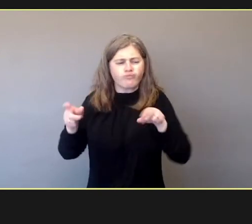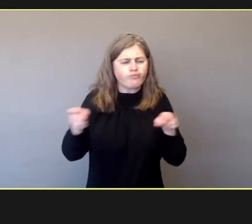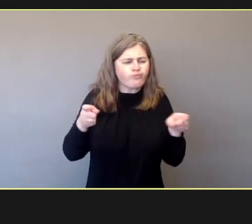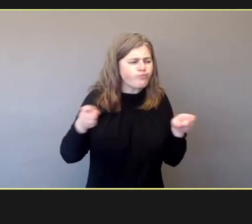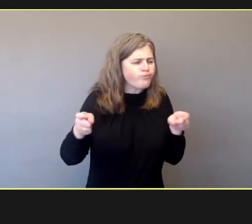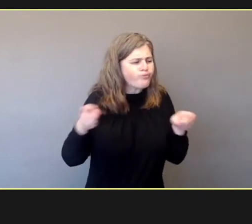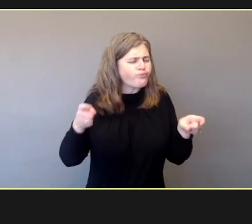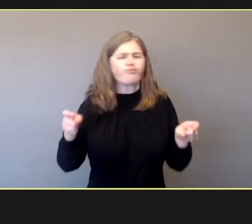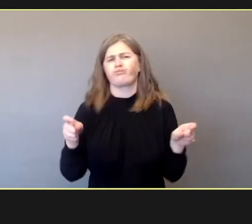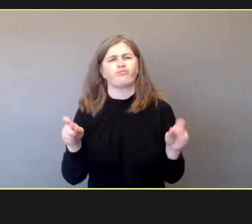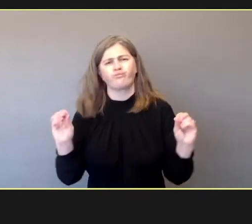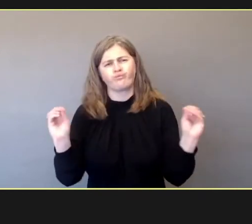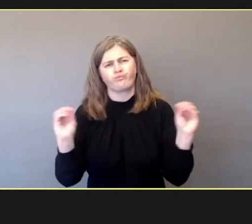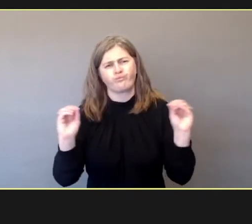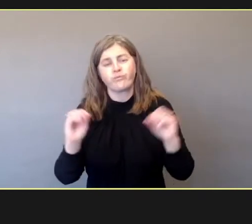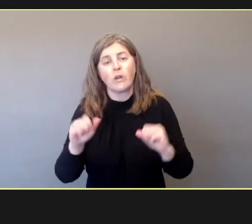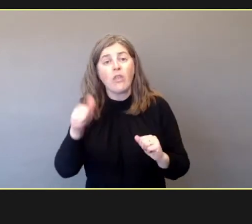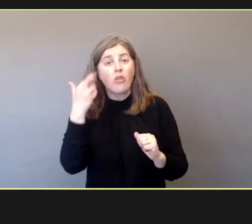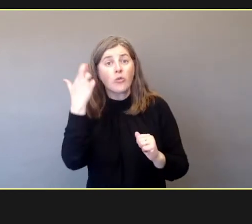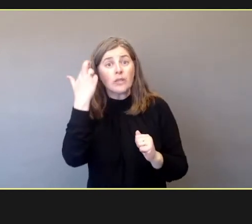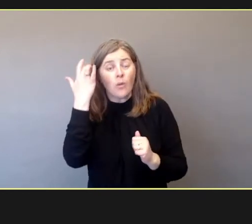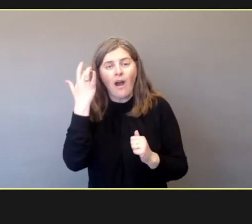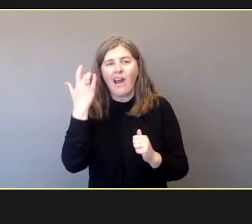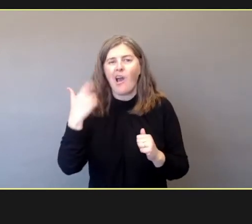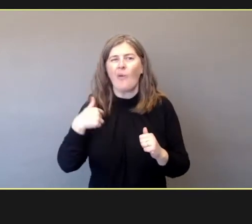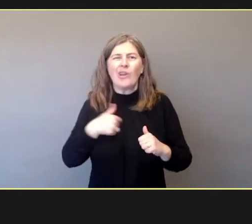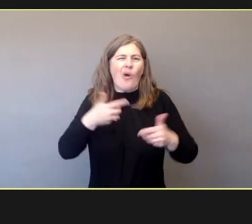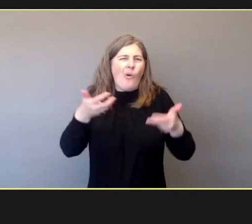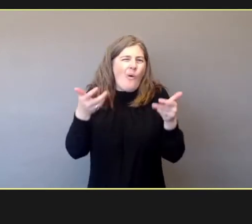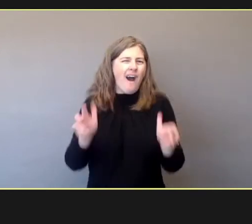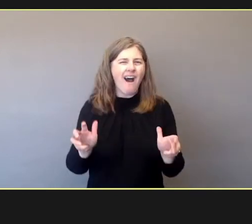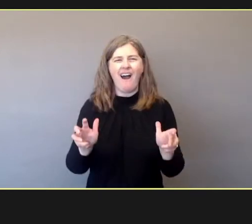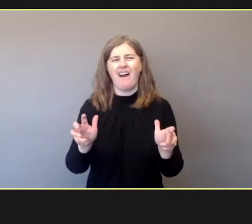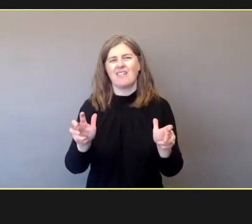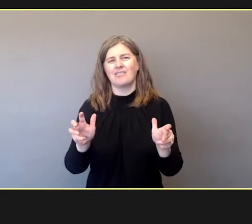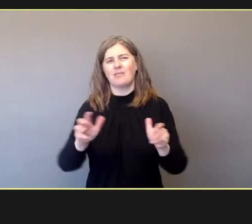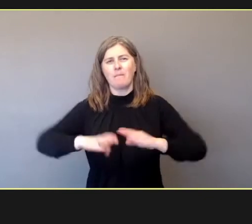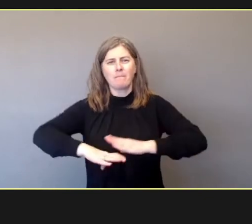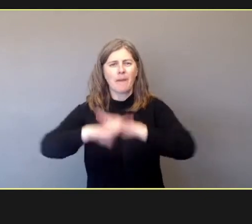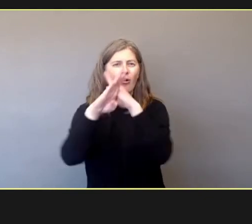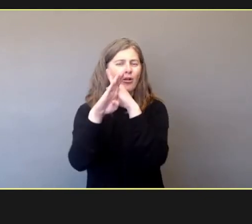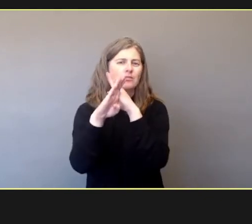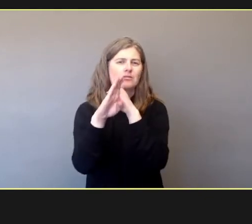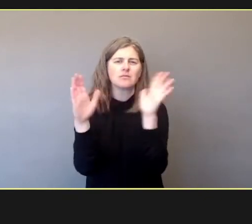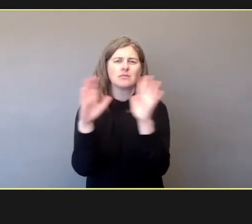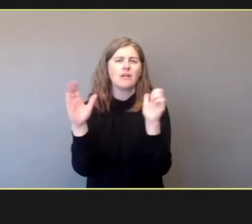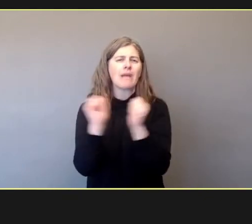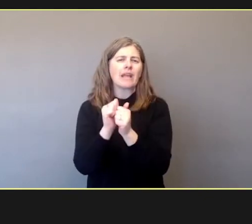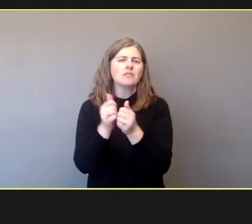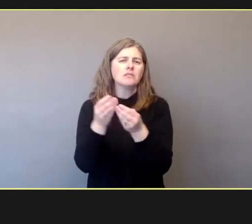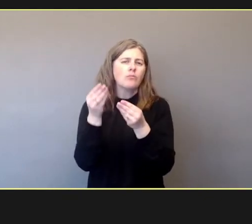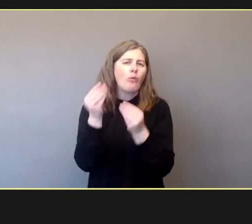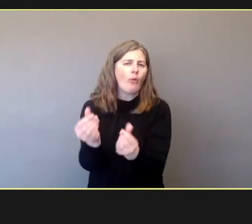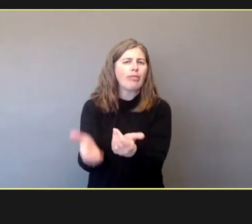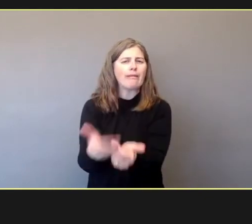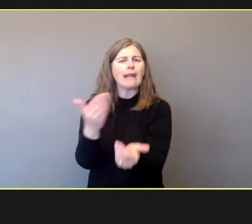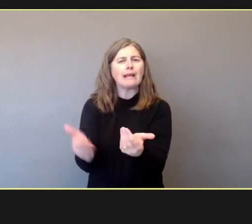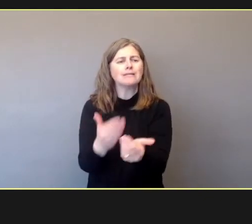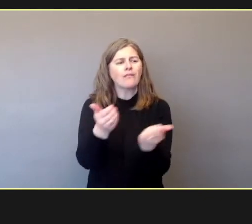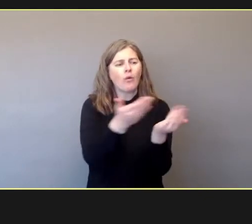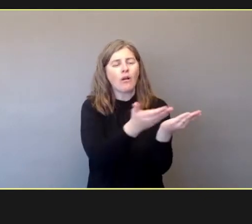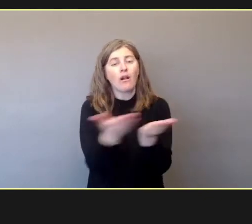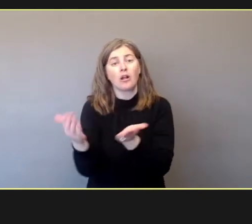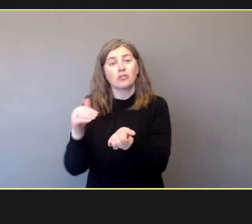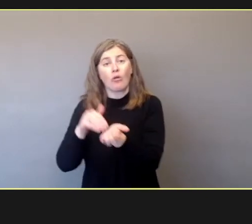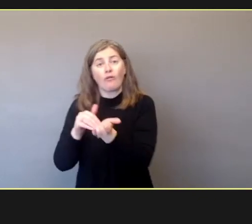control that. And the other reason why is because we don't want there to be any barriers. We wanted to make it as easy as we can for